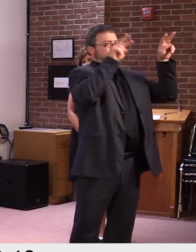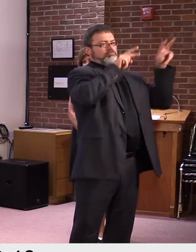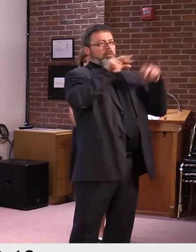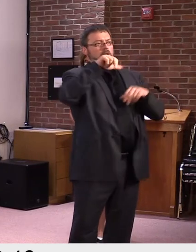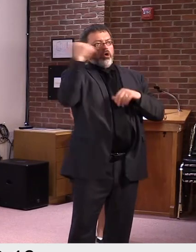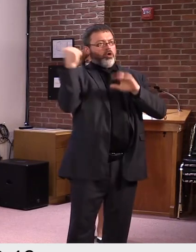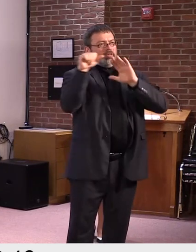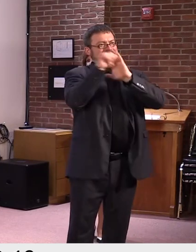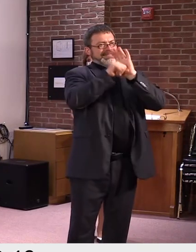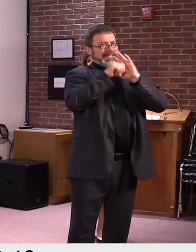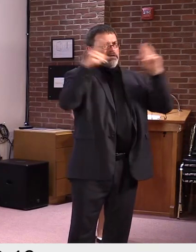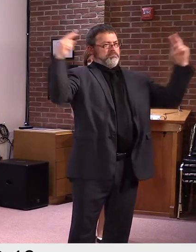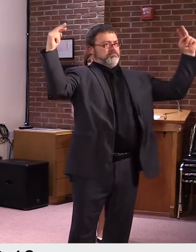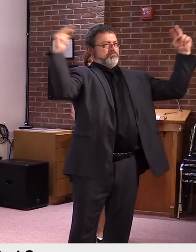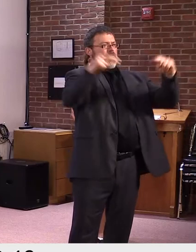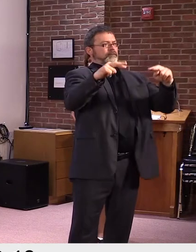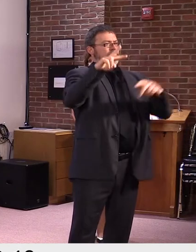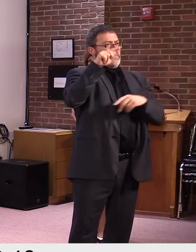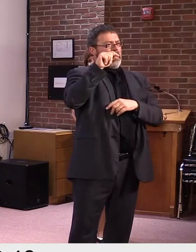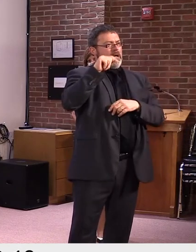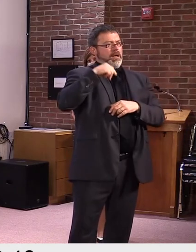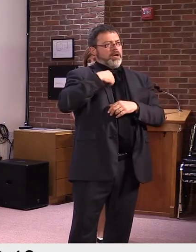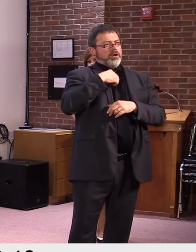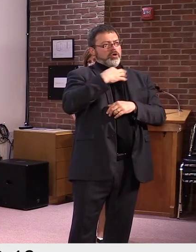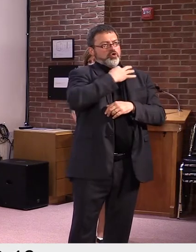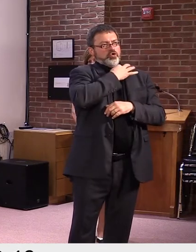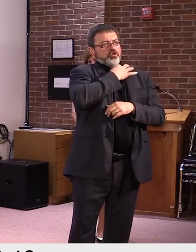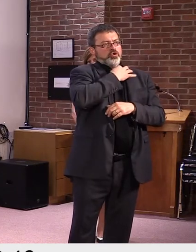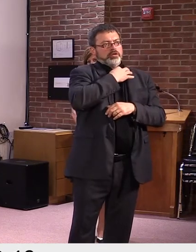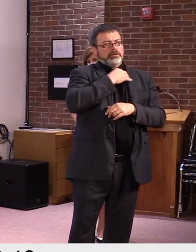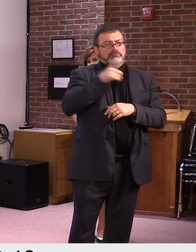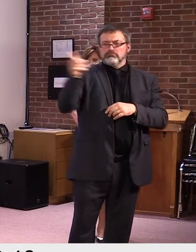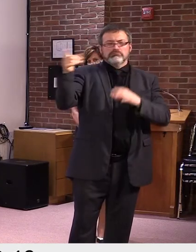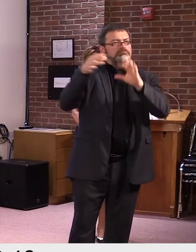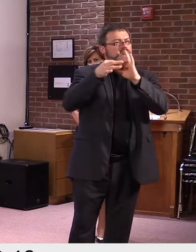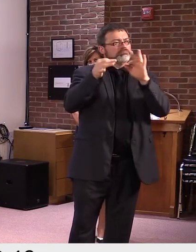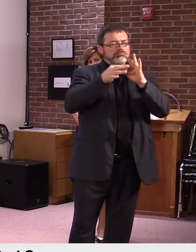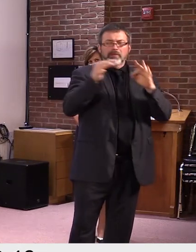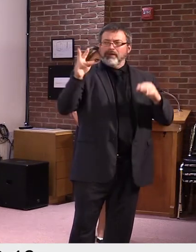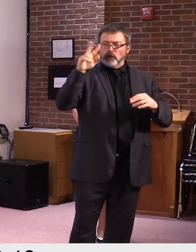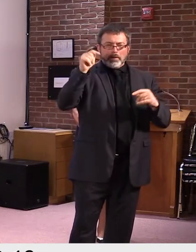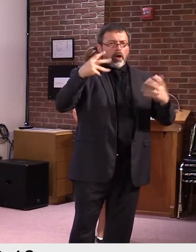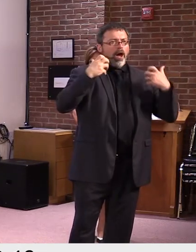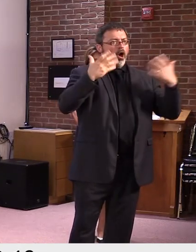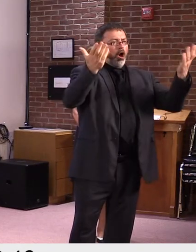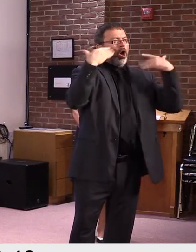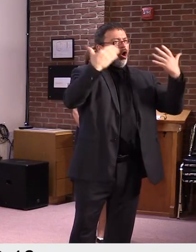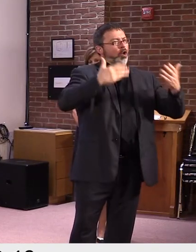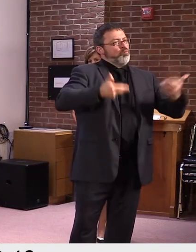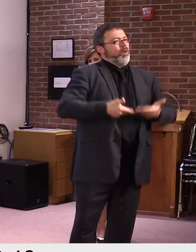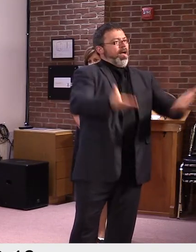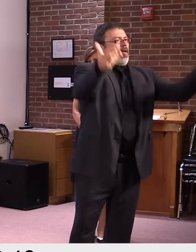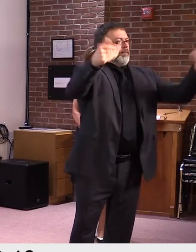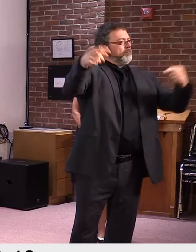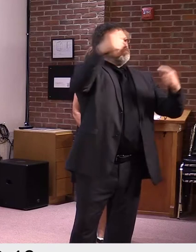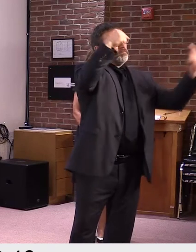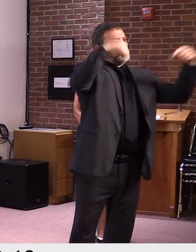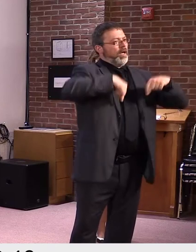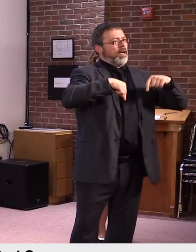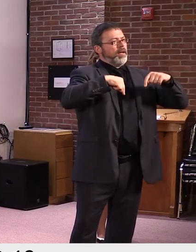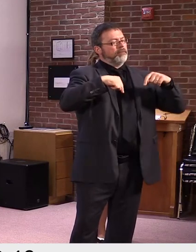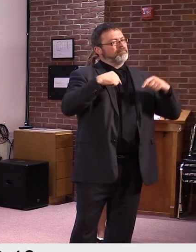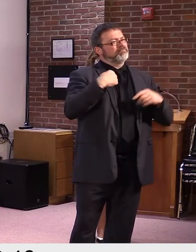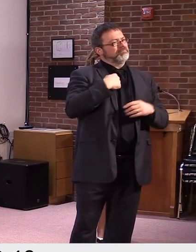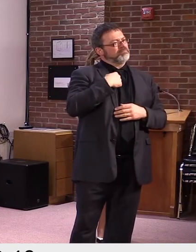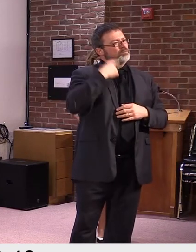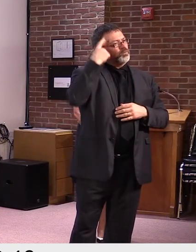ever more welcoming place. I wonder, though, with the state parks opening on Friday, one of our